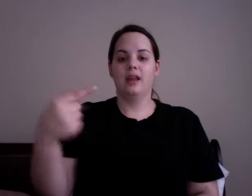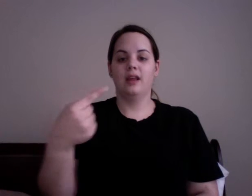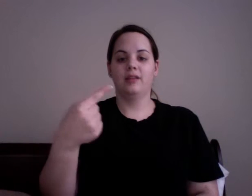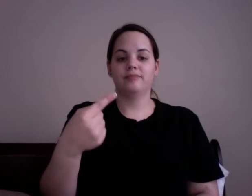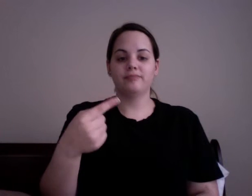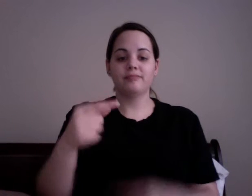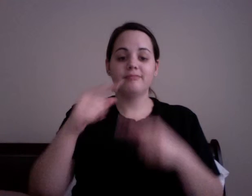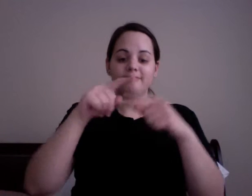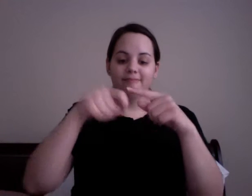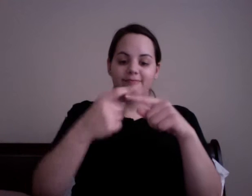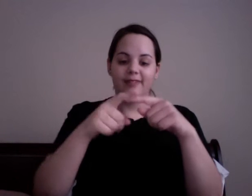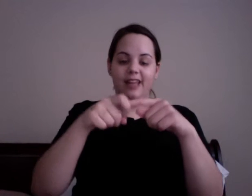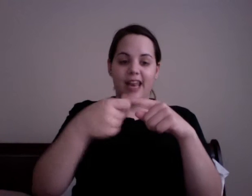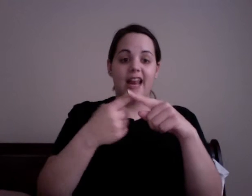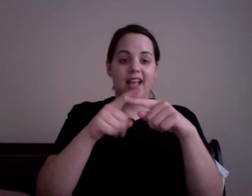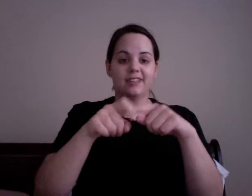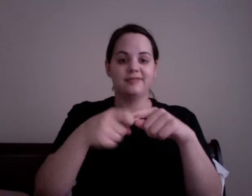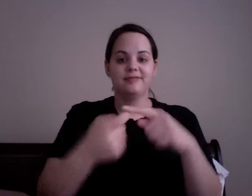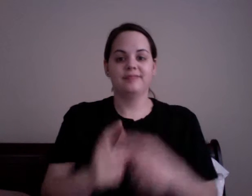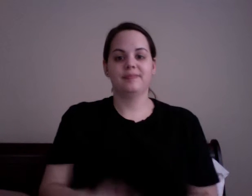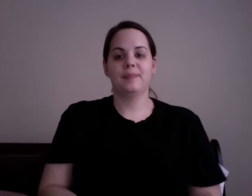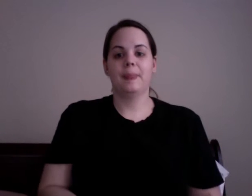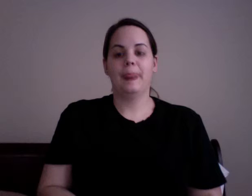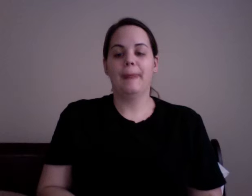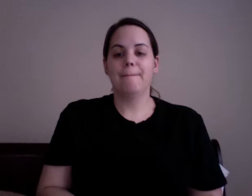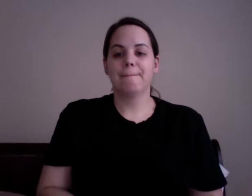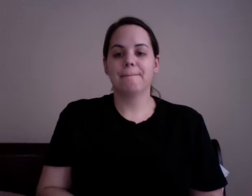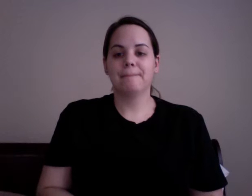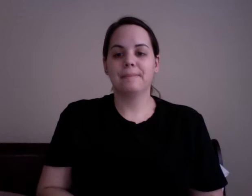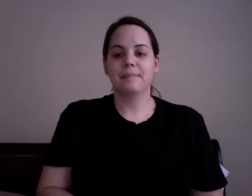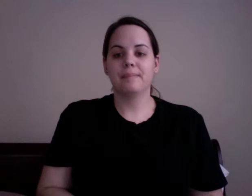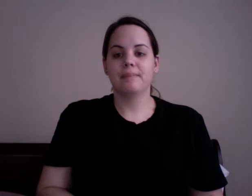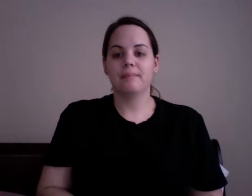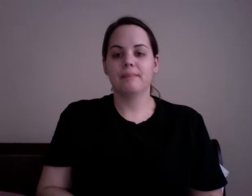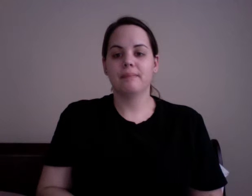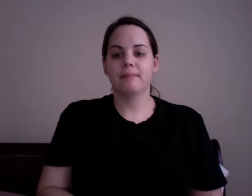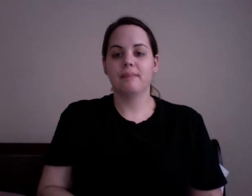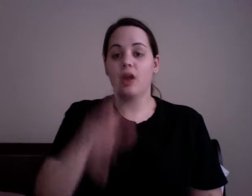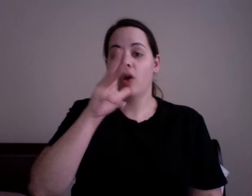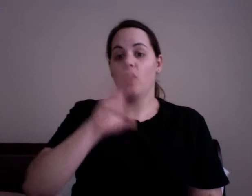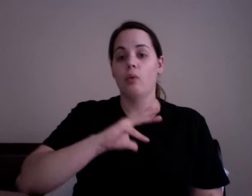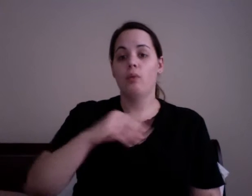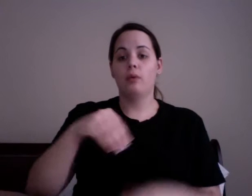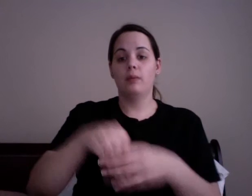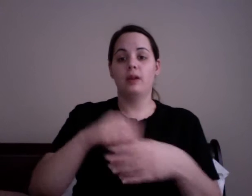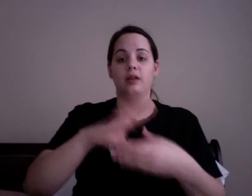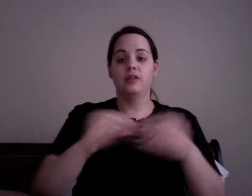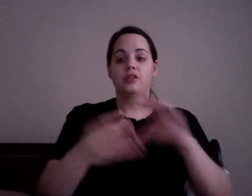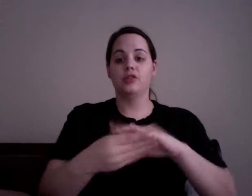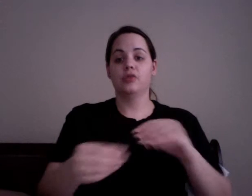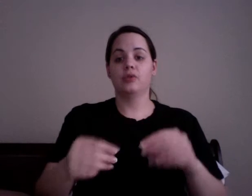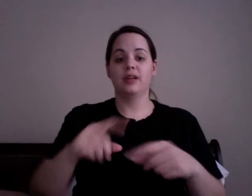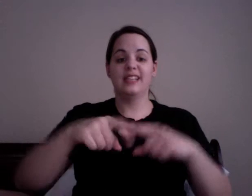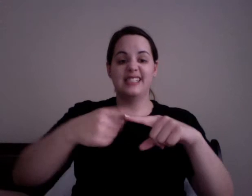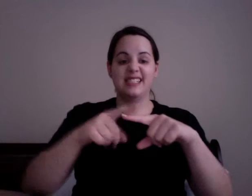are silent, and this is one of those words, okay? The woman in the story is going to be knitting with some needles, some big needles